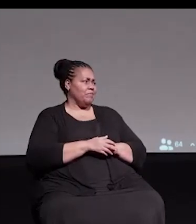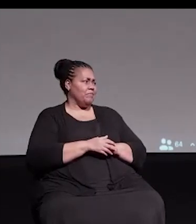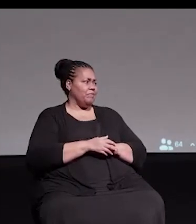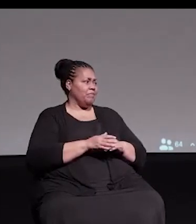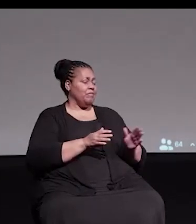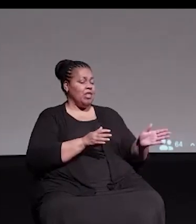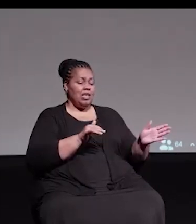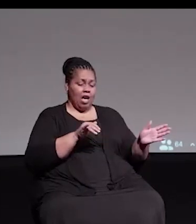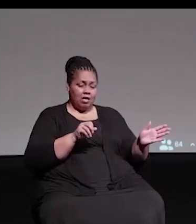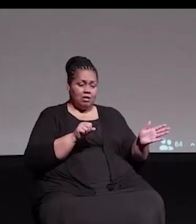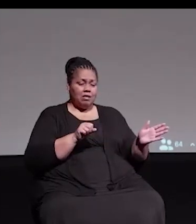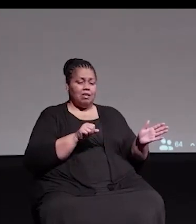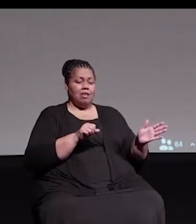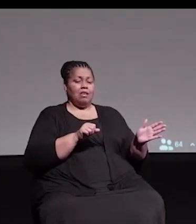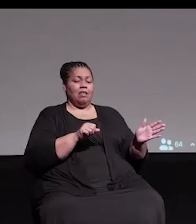Yeah, and I think